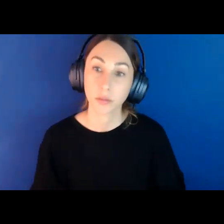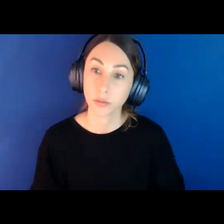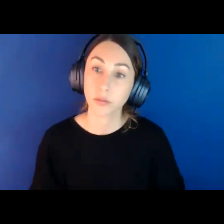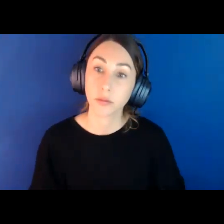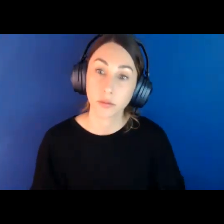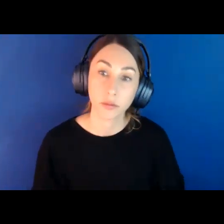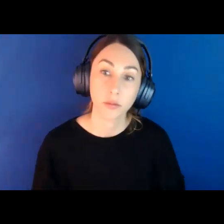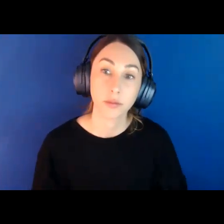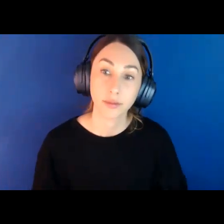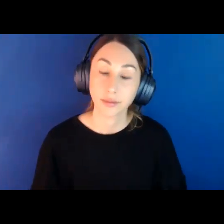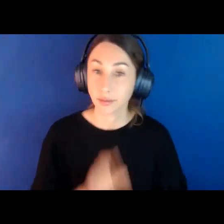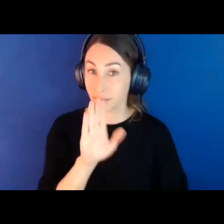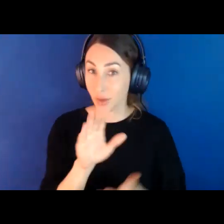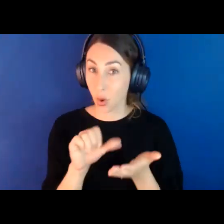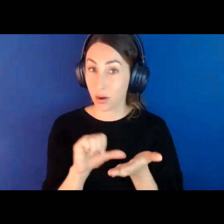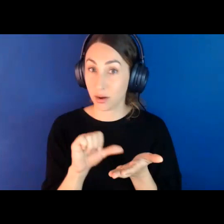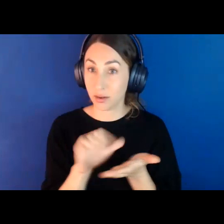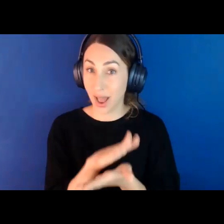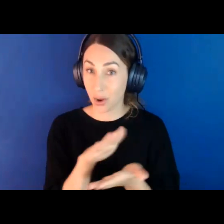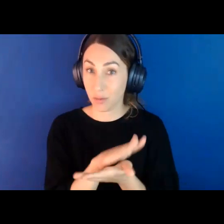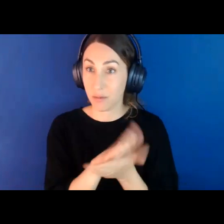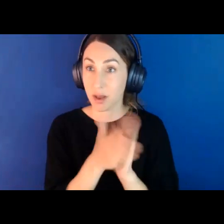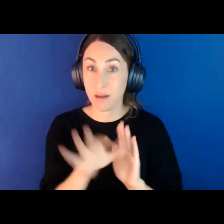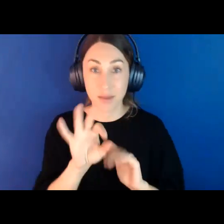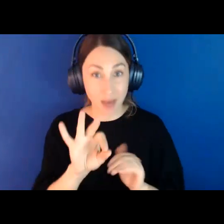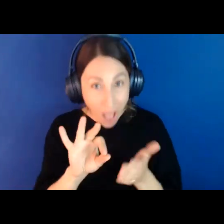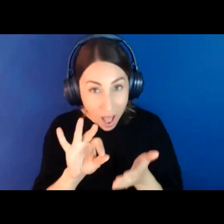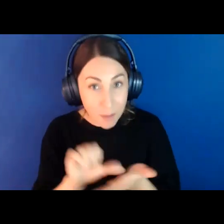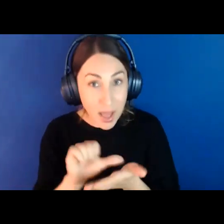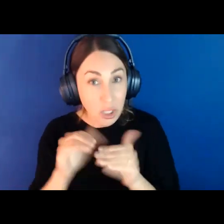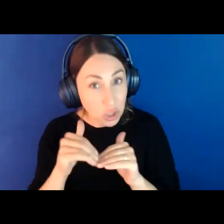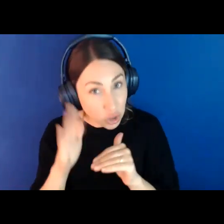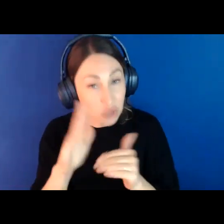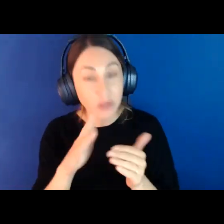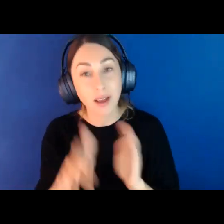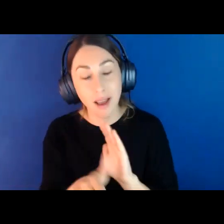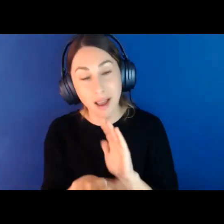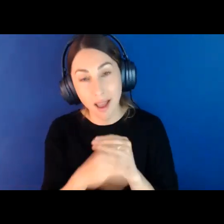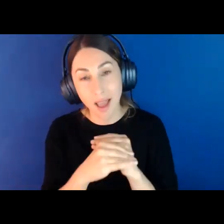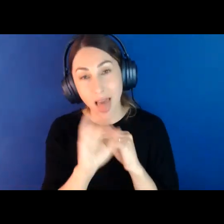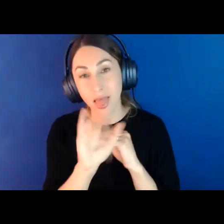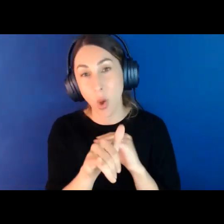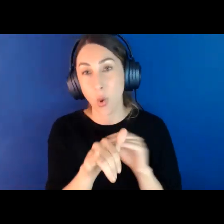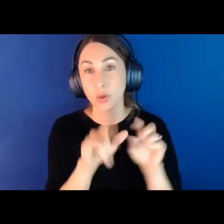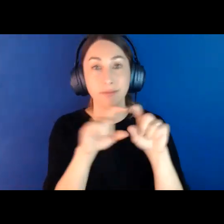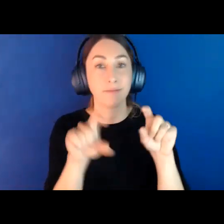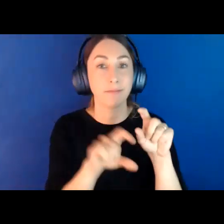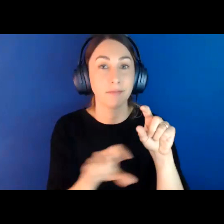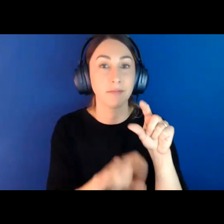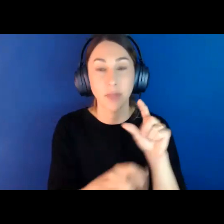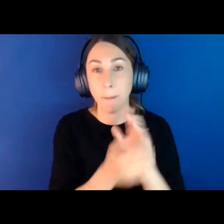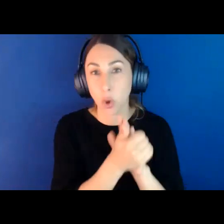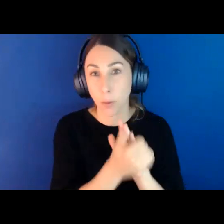your document reaches 9 pages, please add bookmarks. As I mentioned, this should be